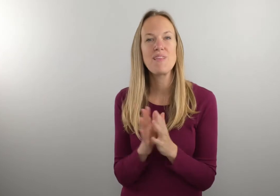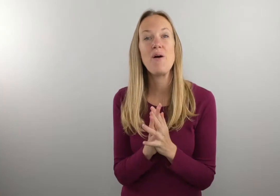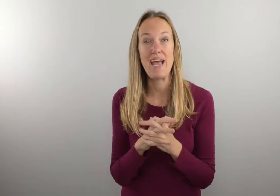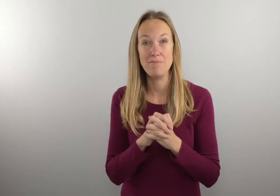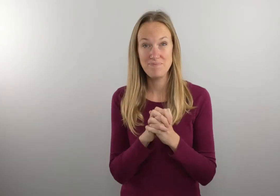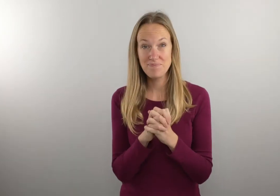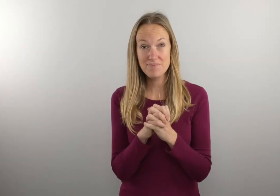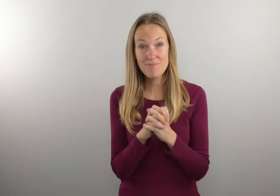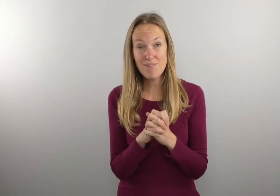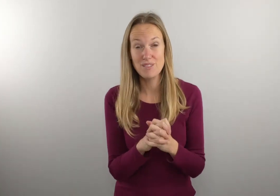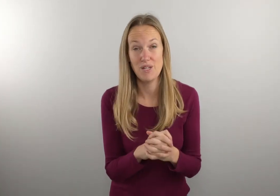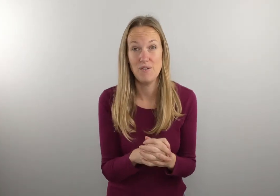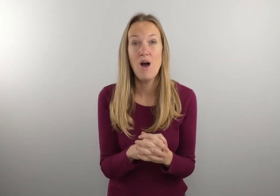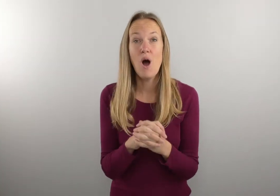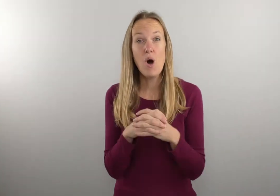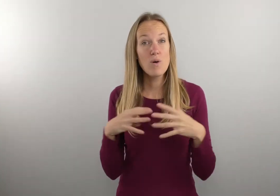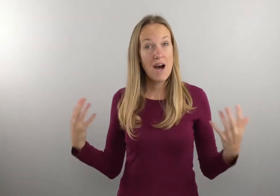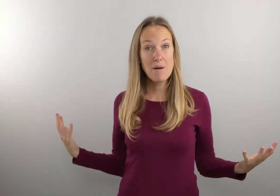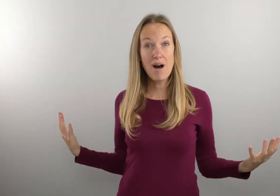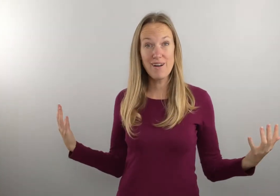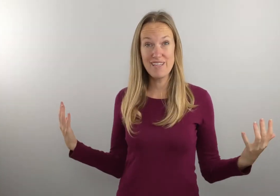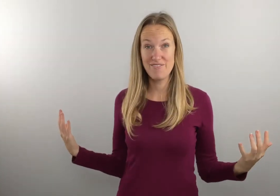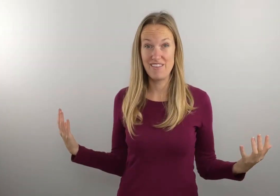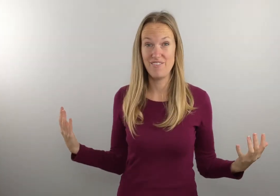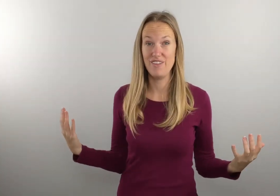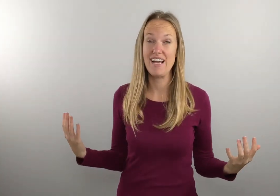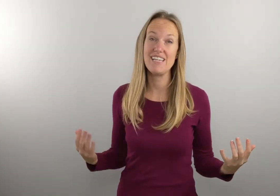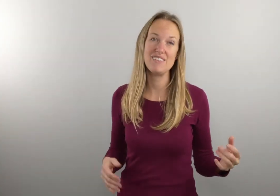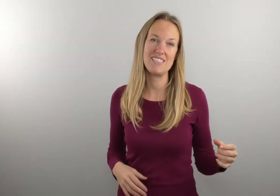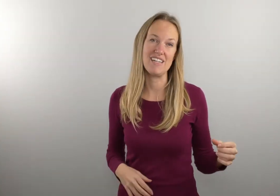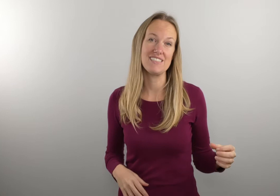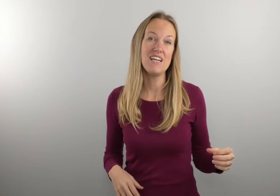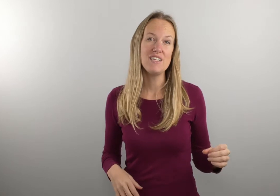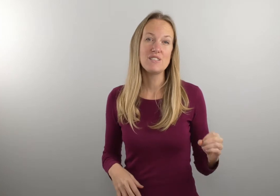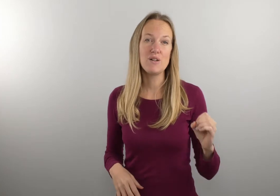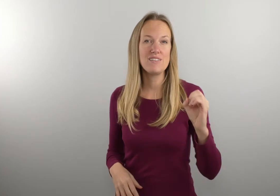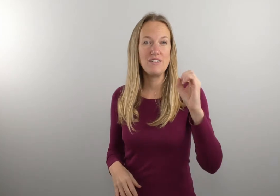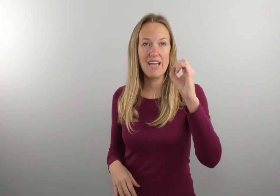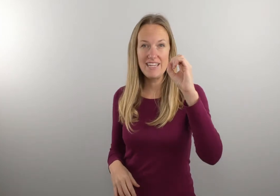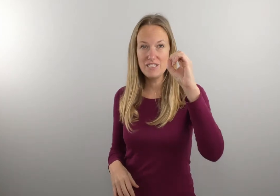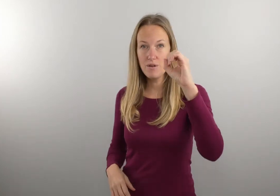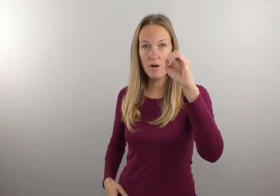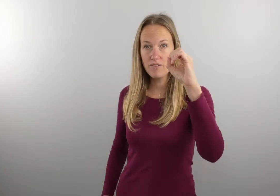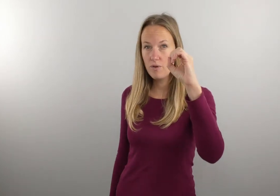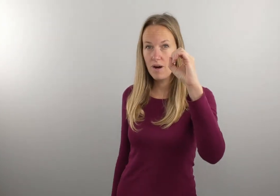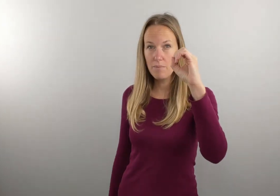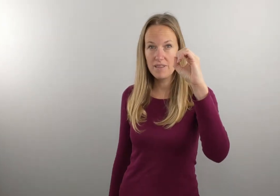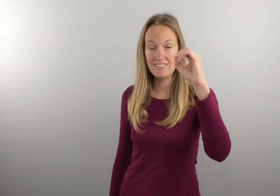Okay, so "O come all ye faithful," that's how it starts. So you can do O if you want, but it's